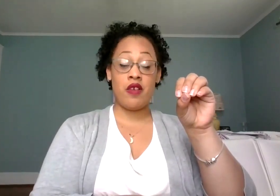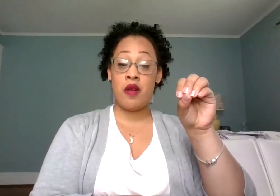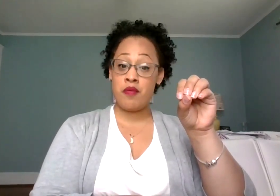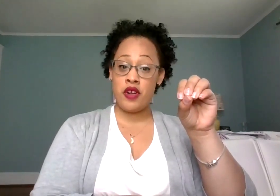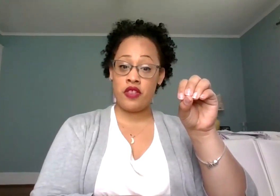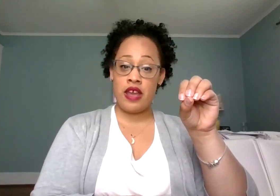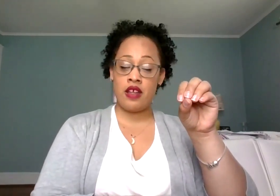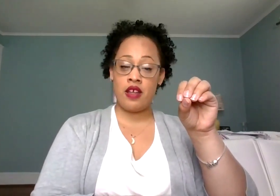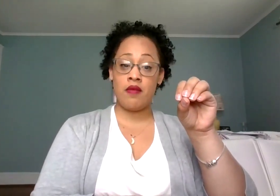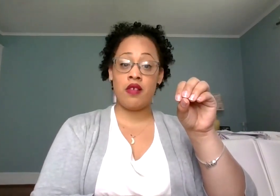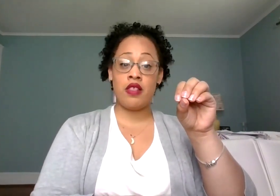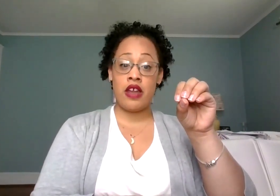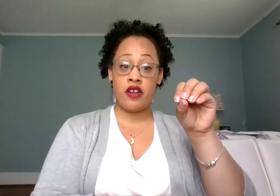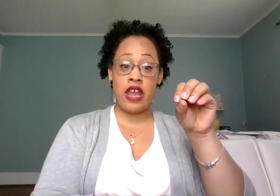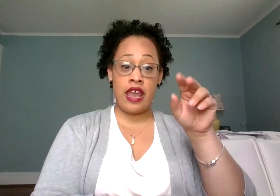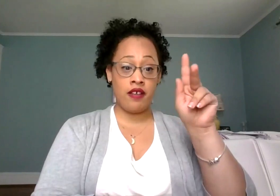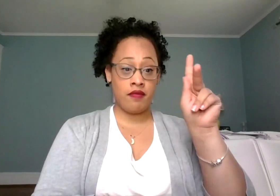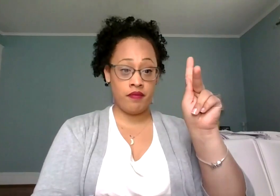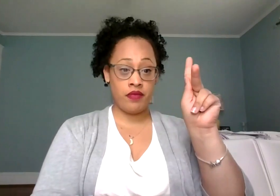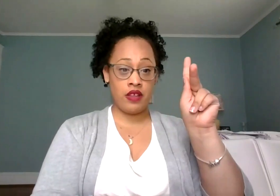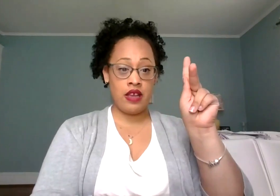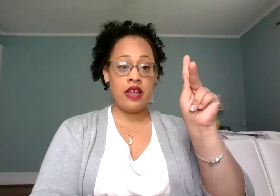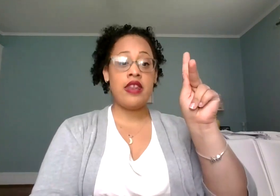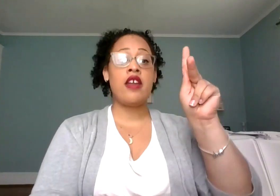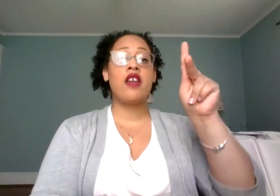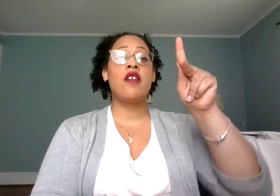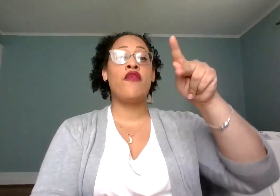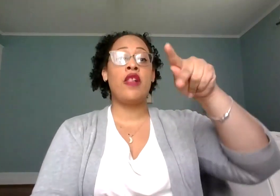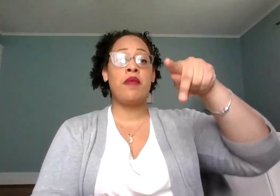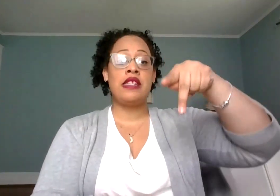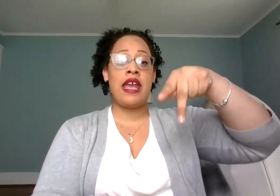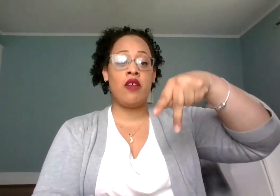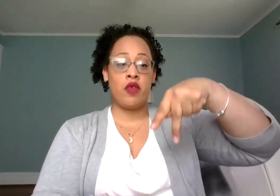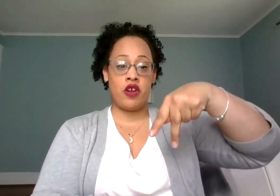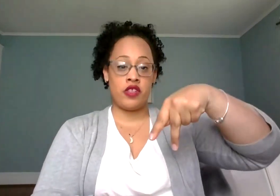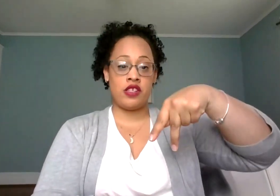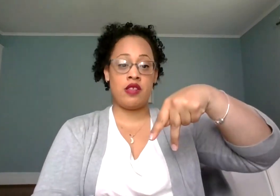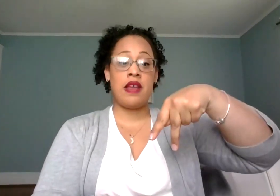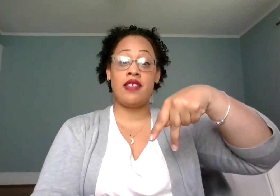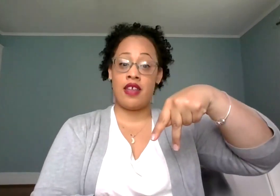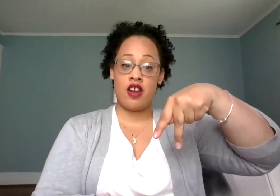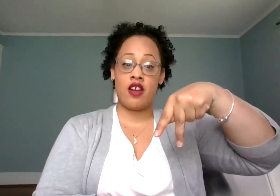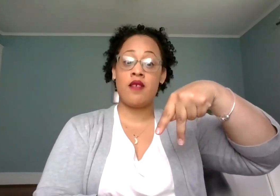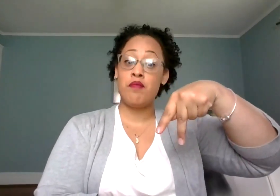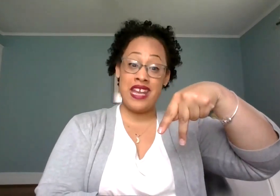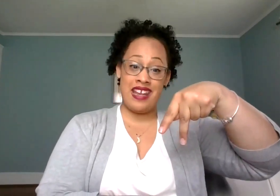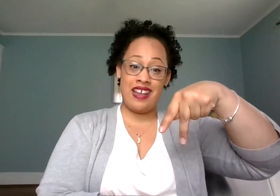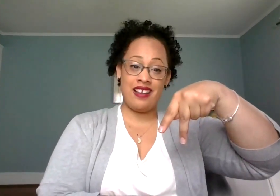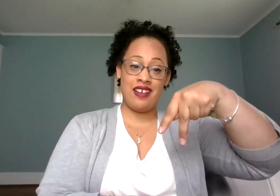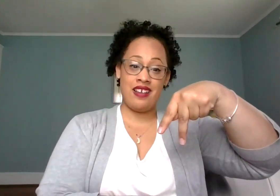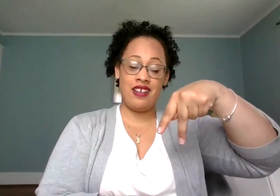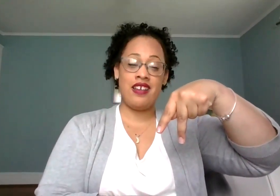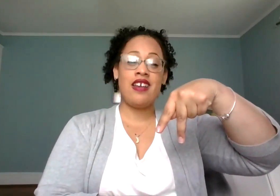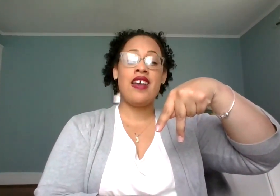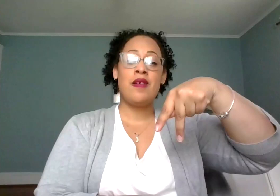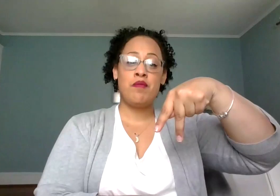Remember that letter K? Now you're going to flip it downwards to make the letter P.